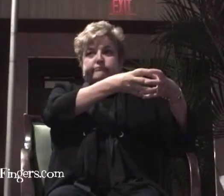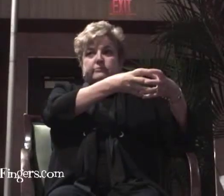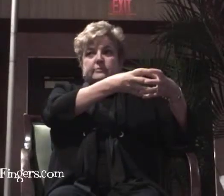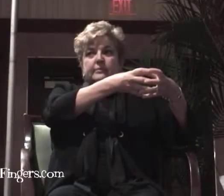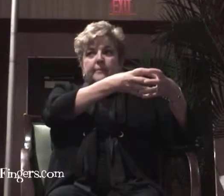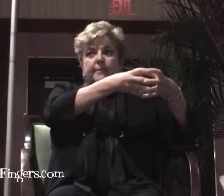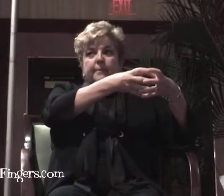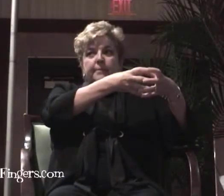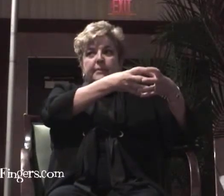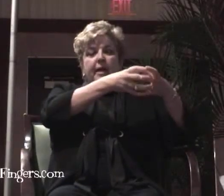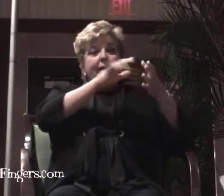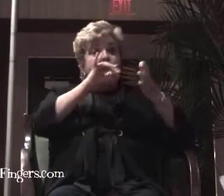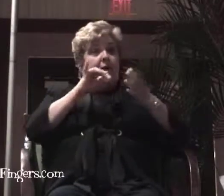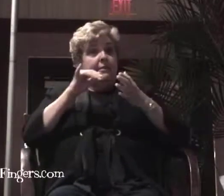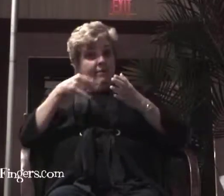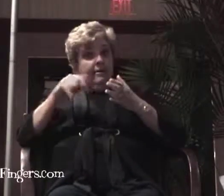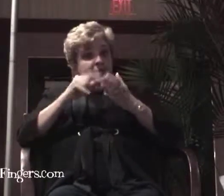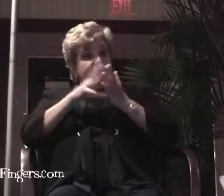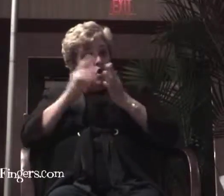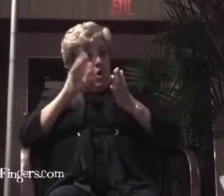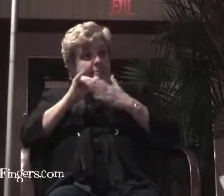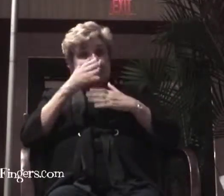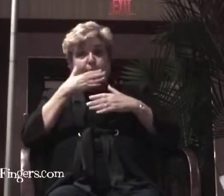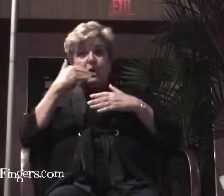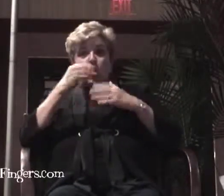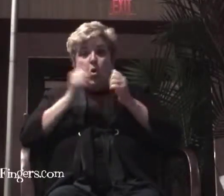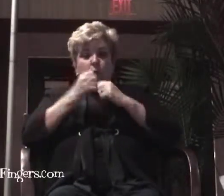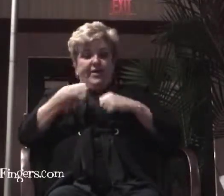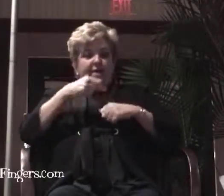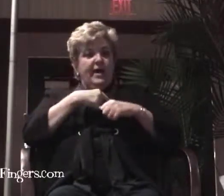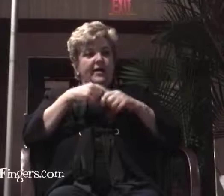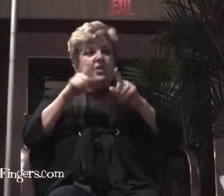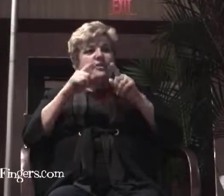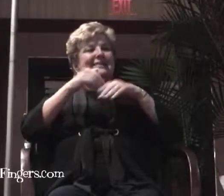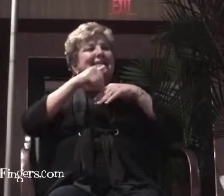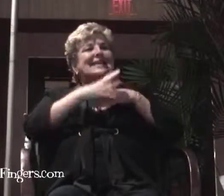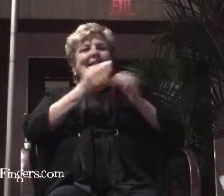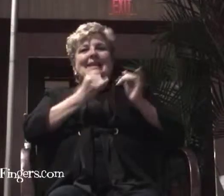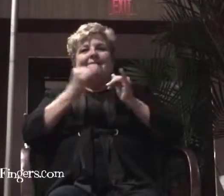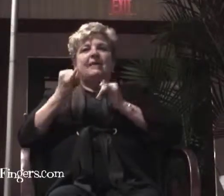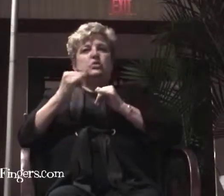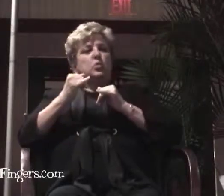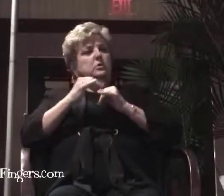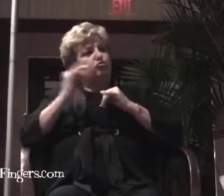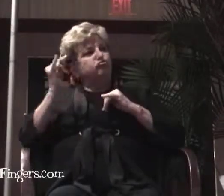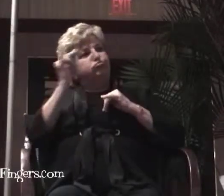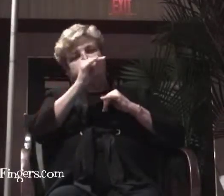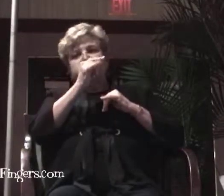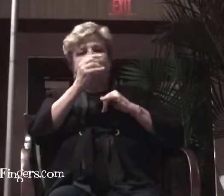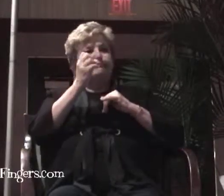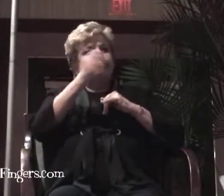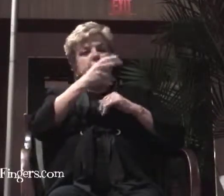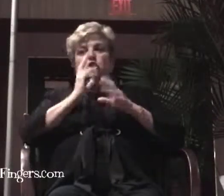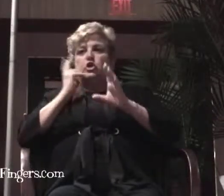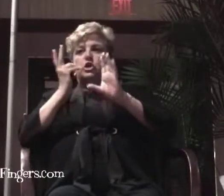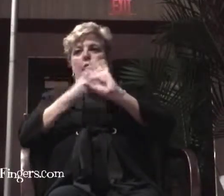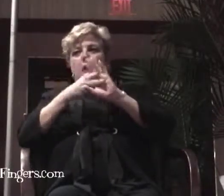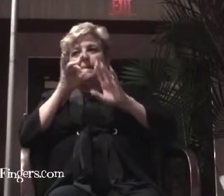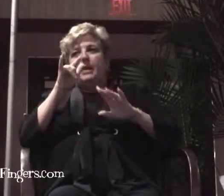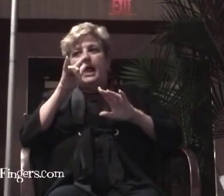that's better than what they did with us, because with us they sent us as individuals. We got on a plane, we got the camera on